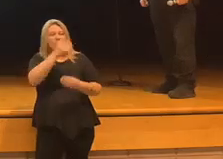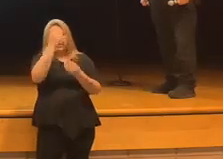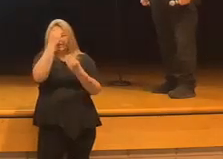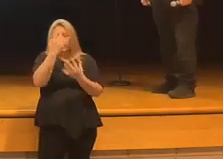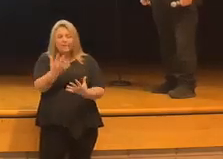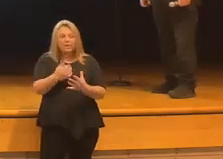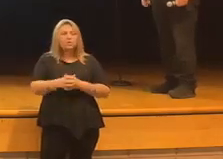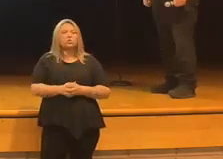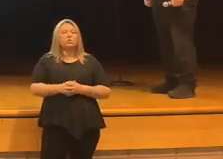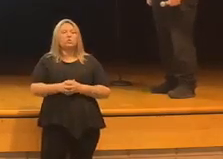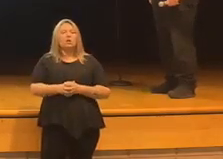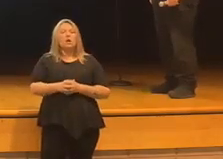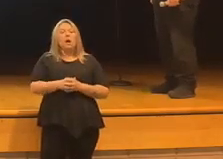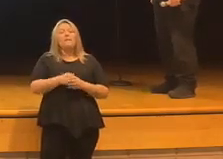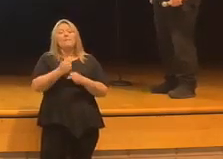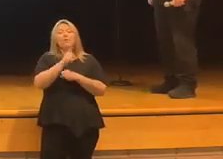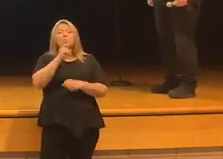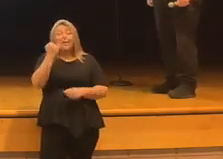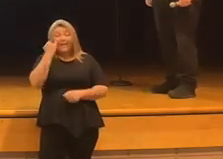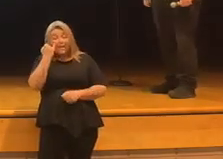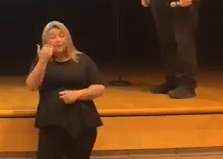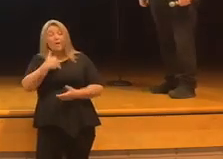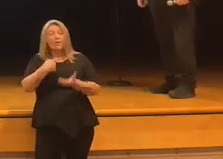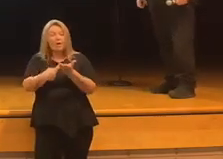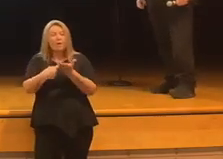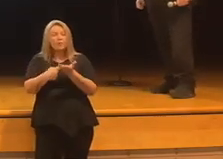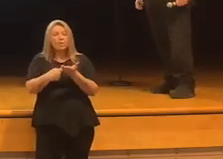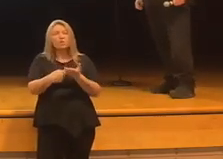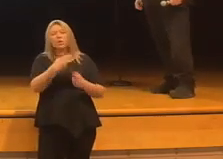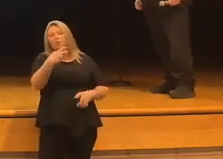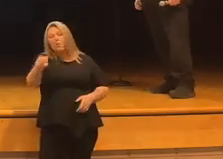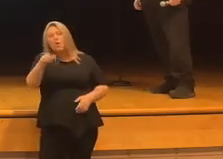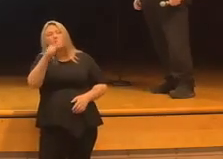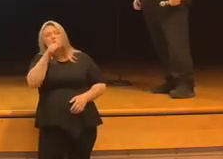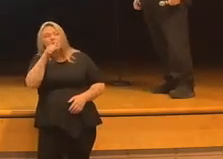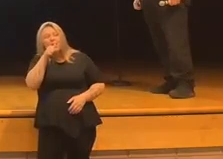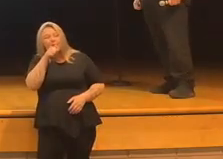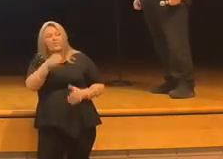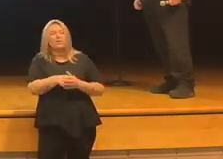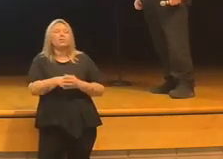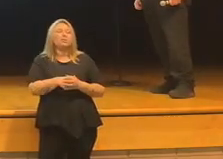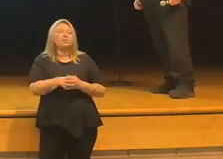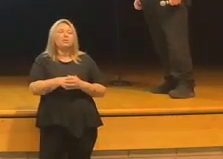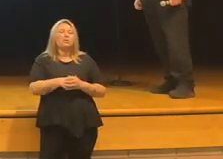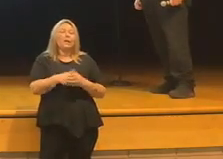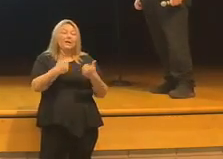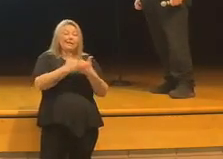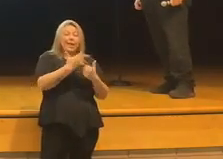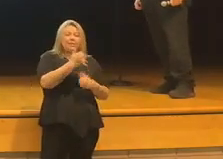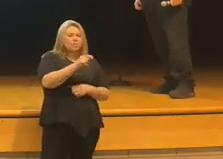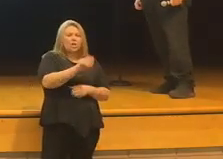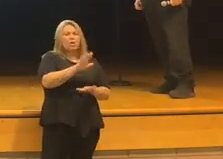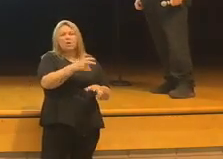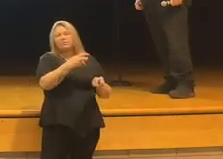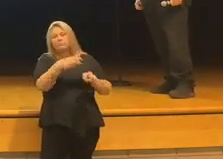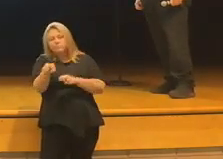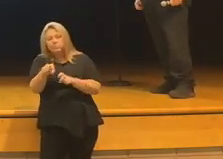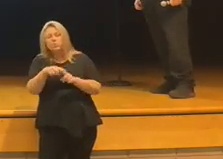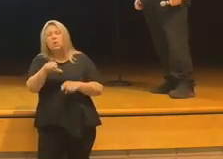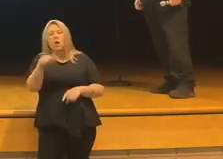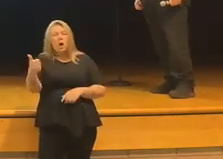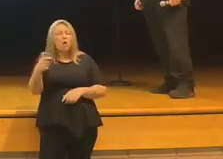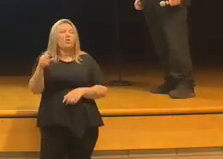conversations to a private platform. For example, moving from a game chat to Snapchat or other private chat. Sharing and